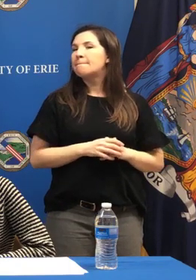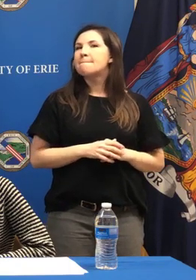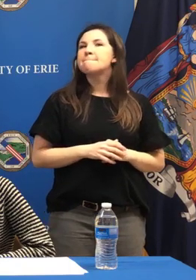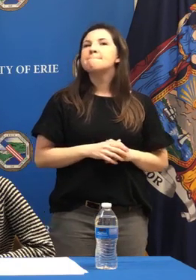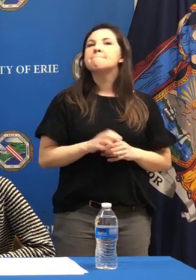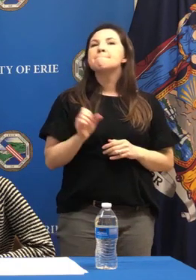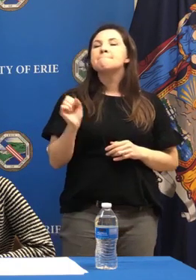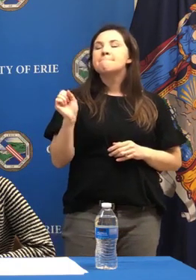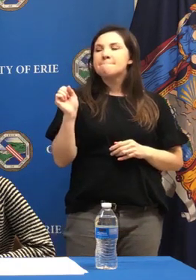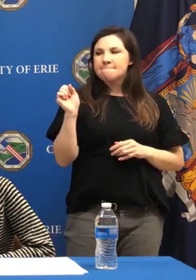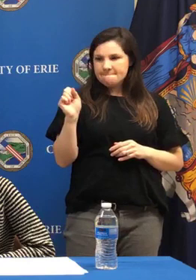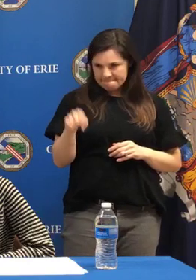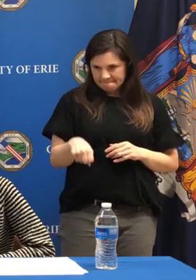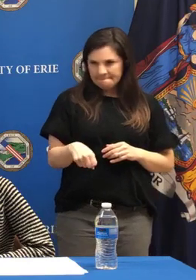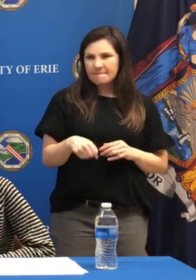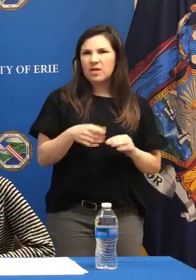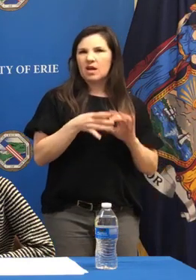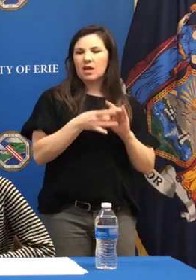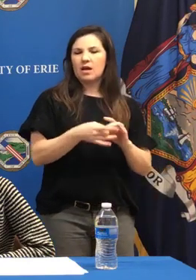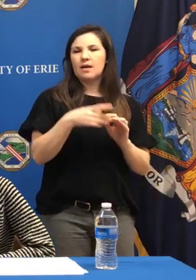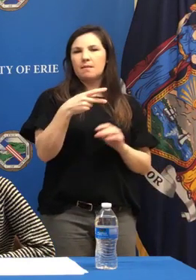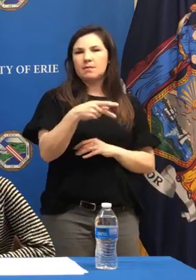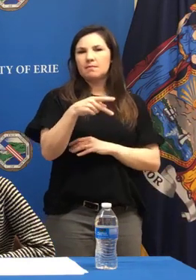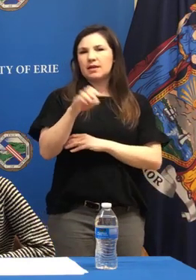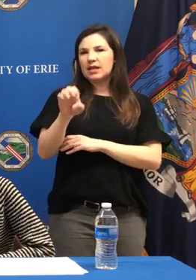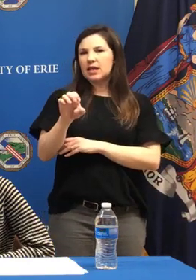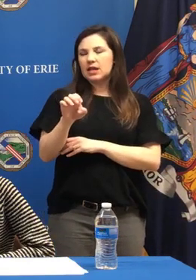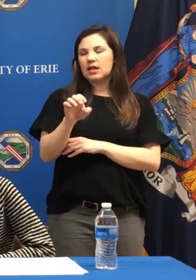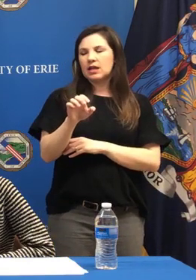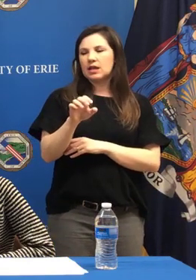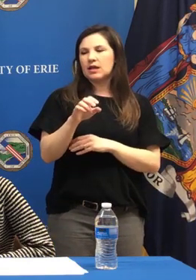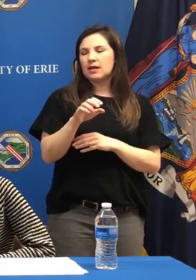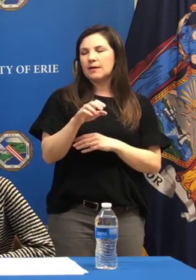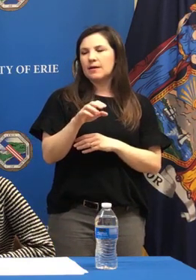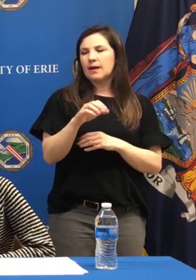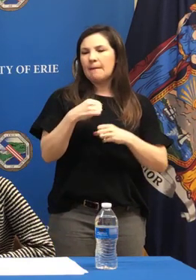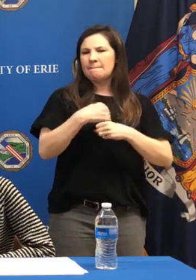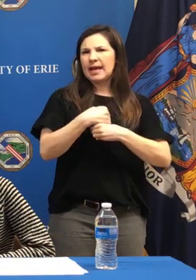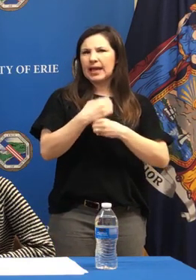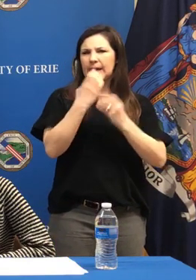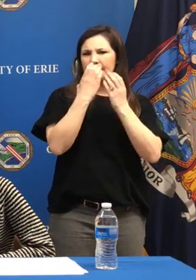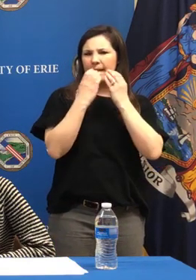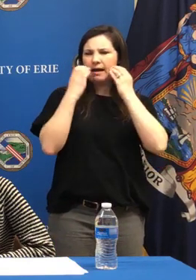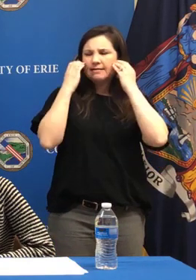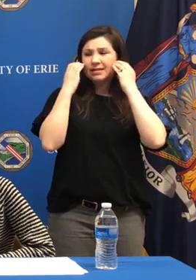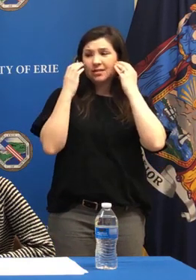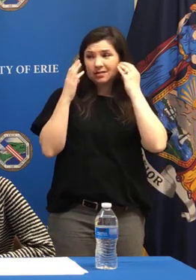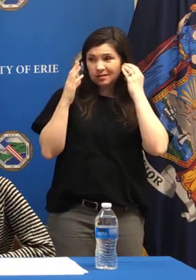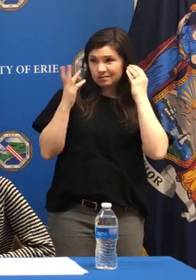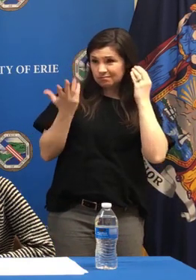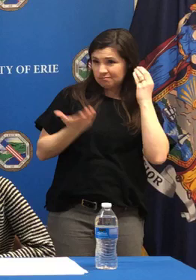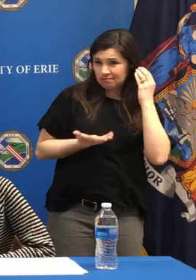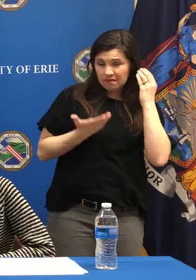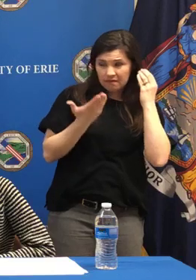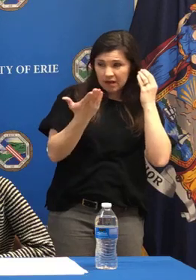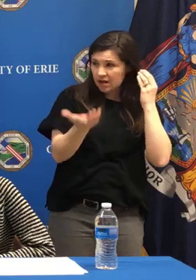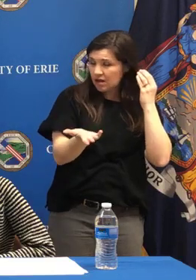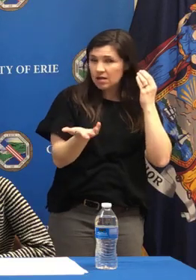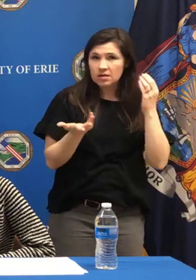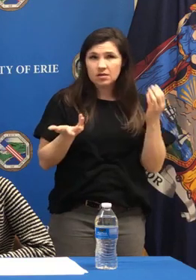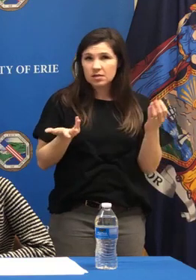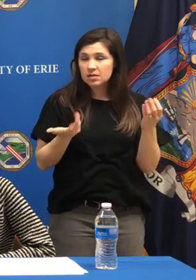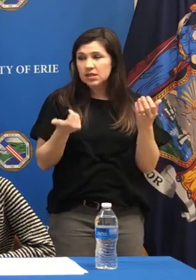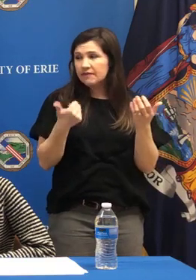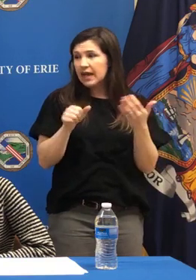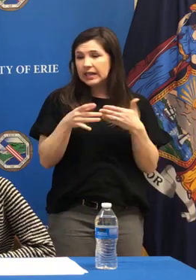Yeah, in regards to PPE equipment and making masks, is that something that you all advise? And do you have